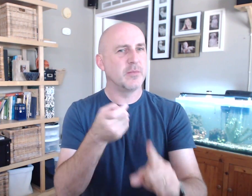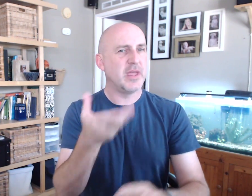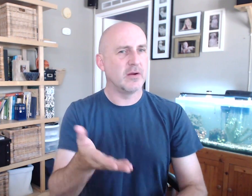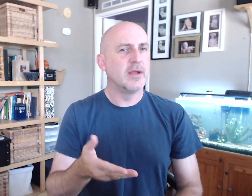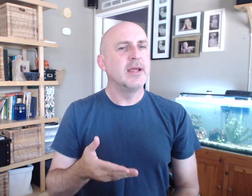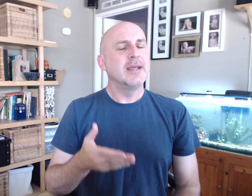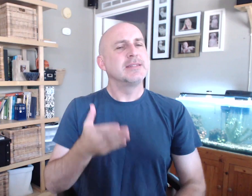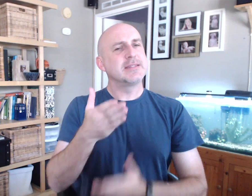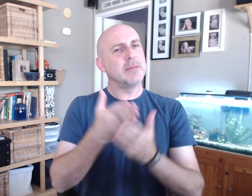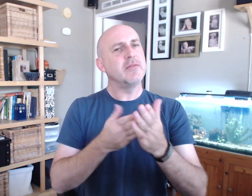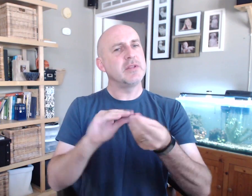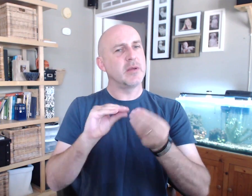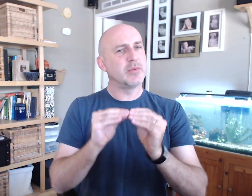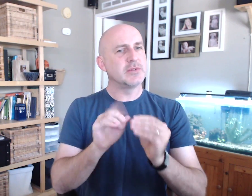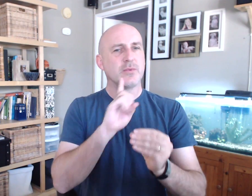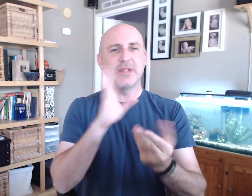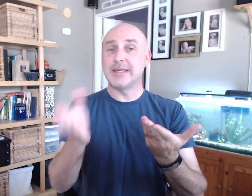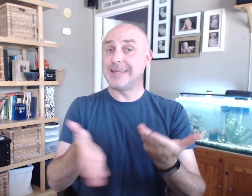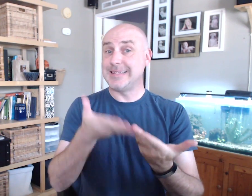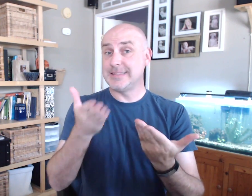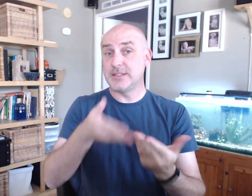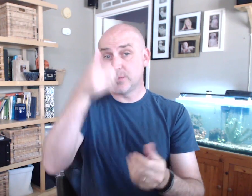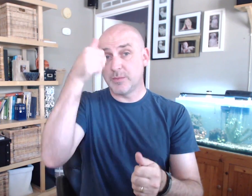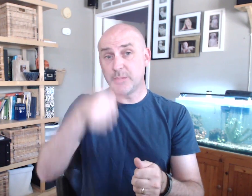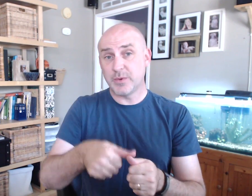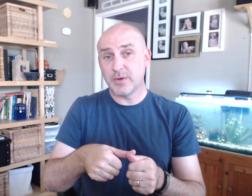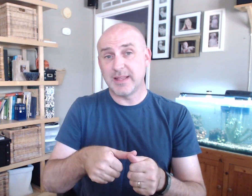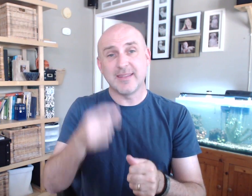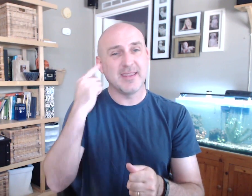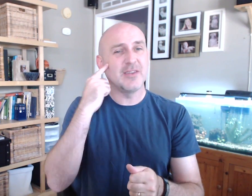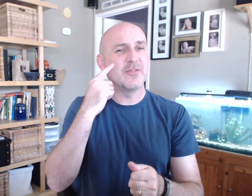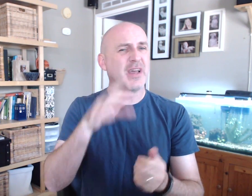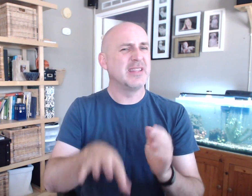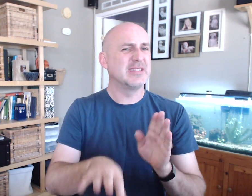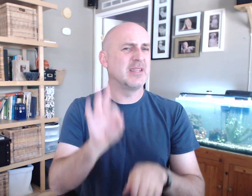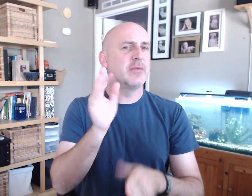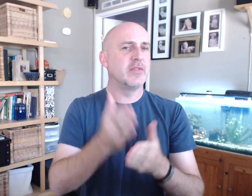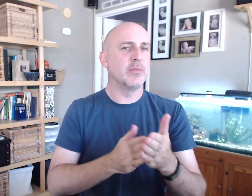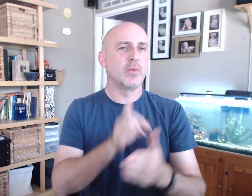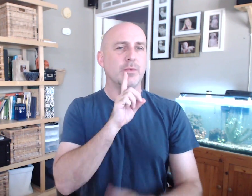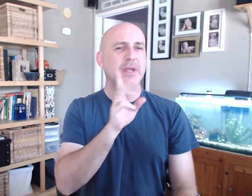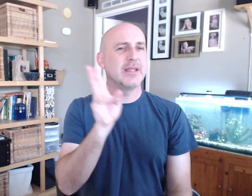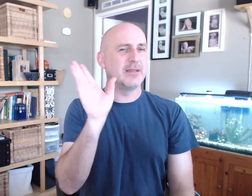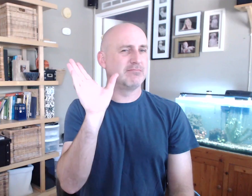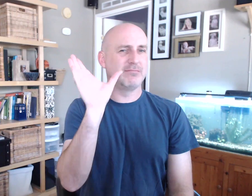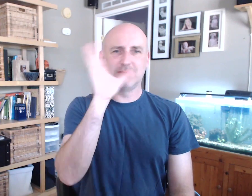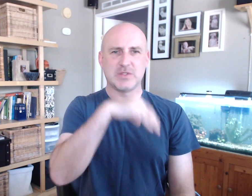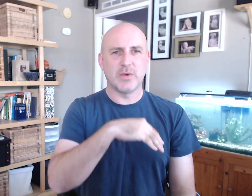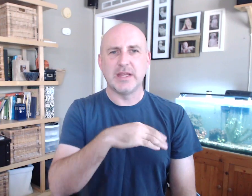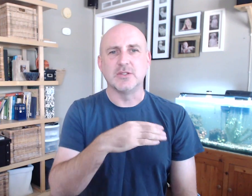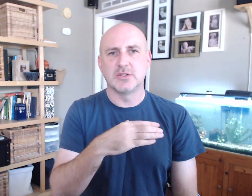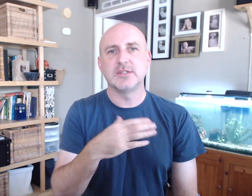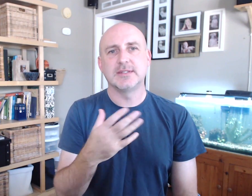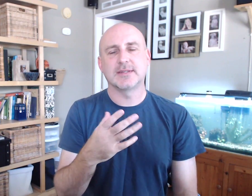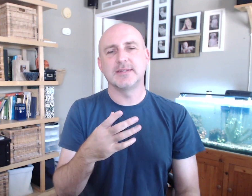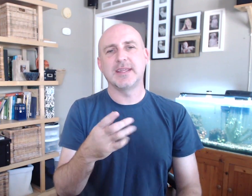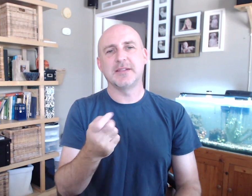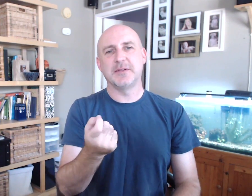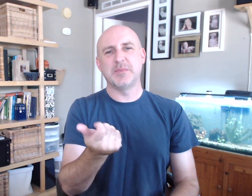there. Some of the numbers are really easy to remember, and I think you'll find that some of them are really strange, and it's going to take a little bit